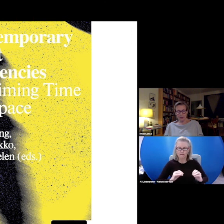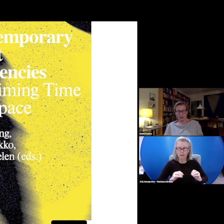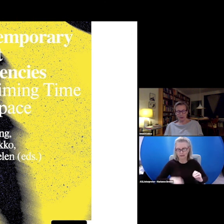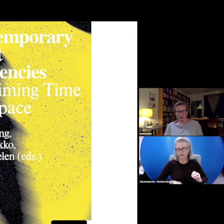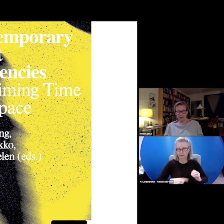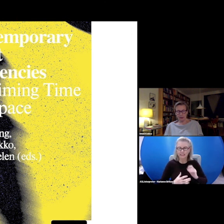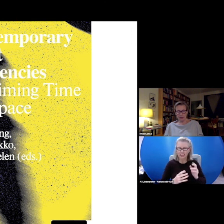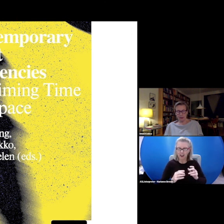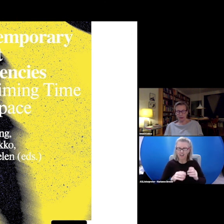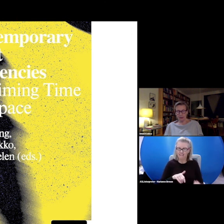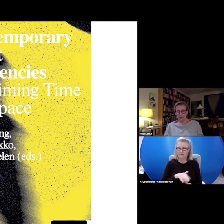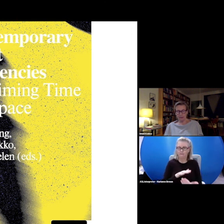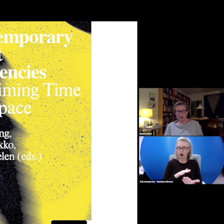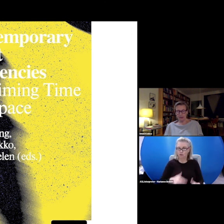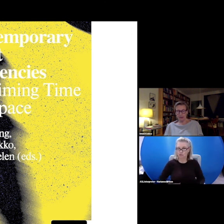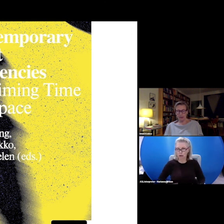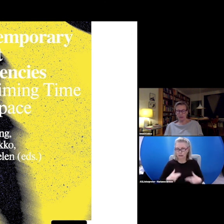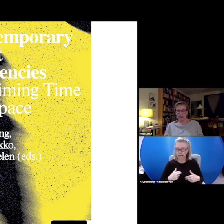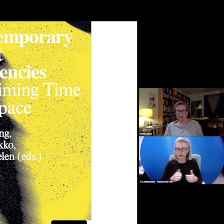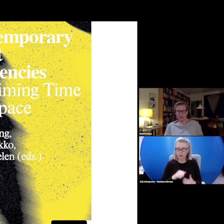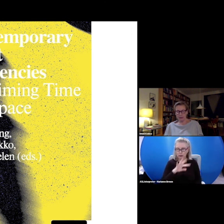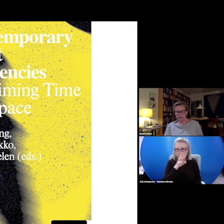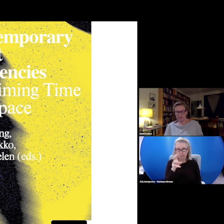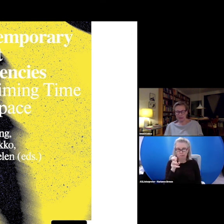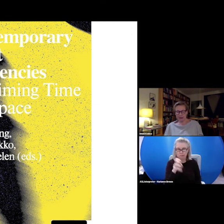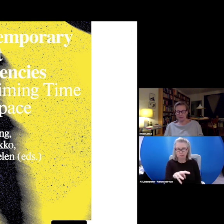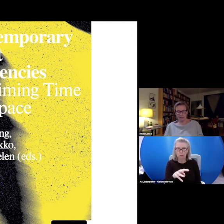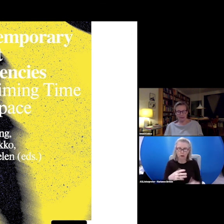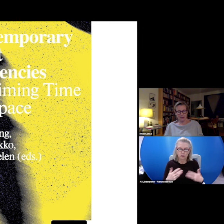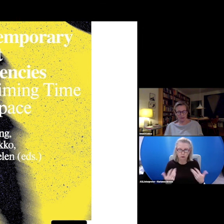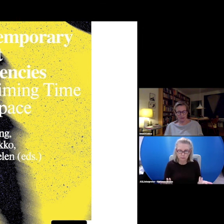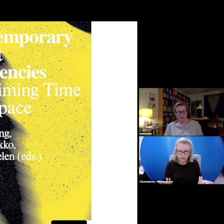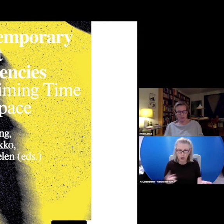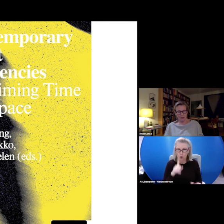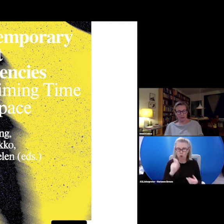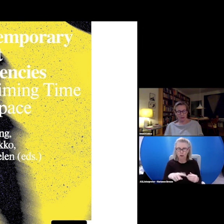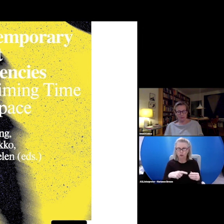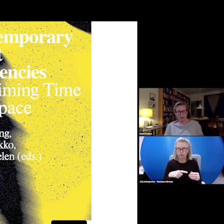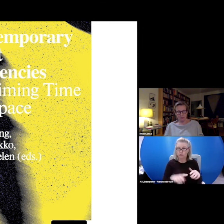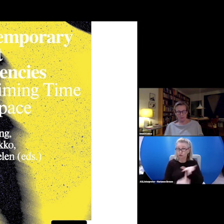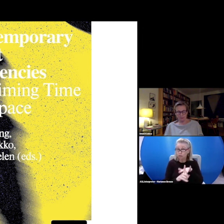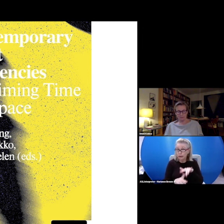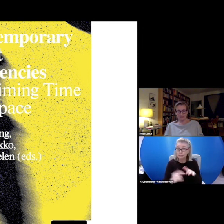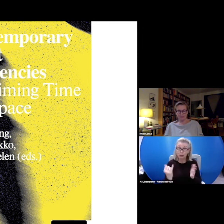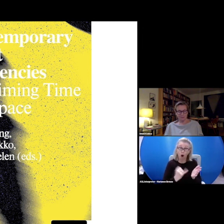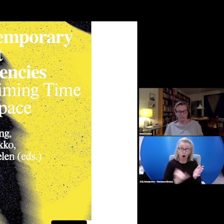raised about artistic work and images of an traveling-based artist from the